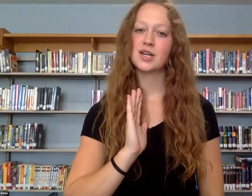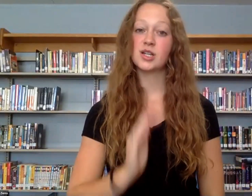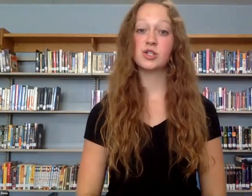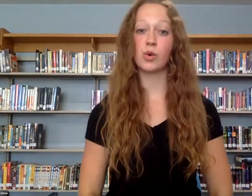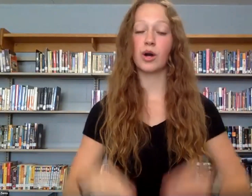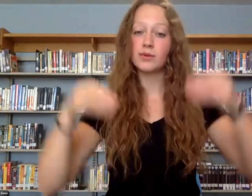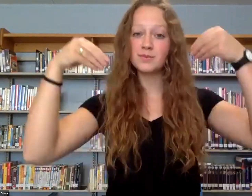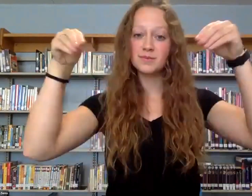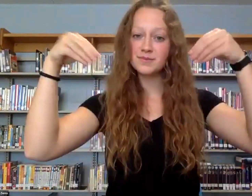store,